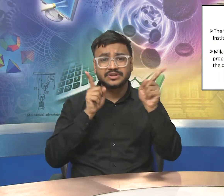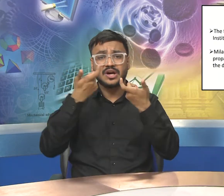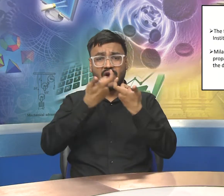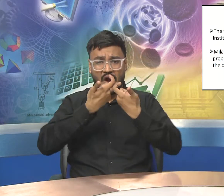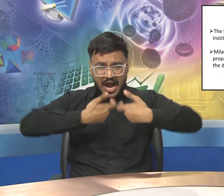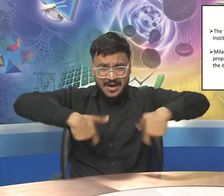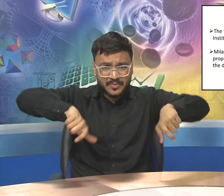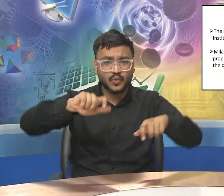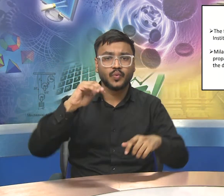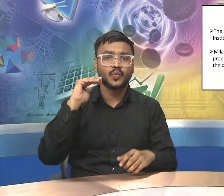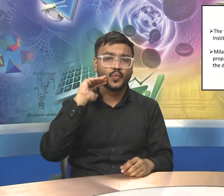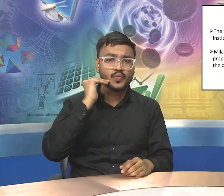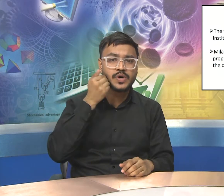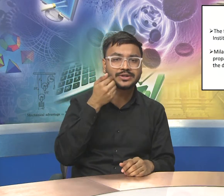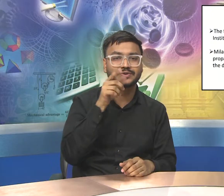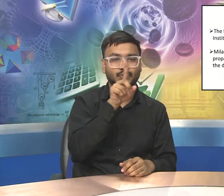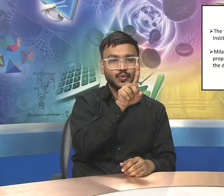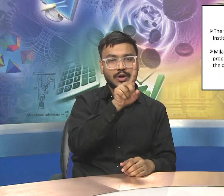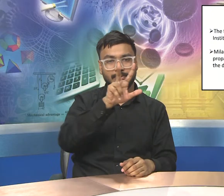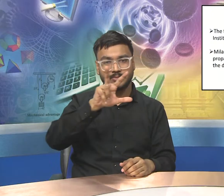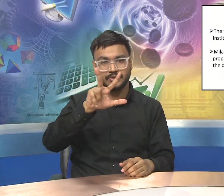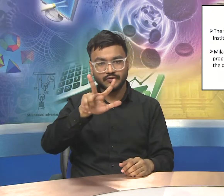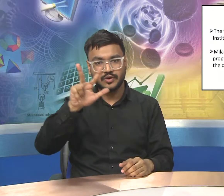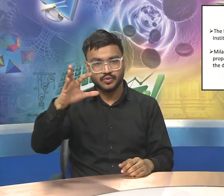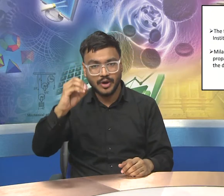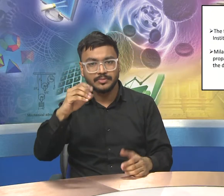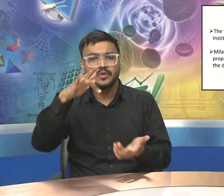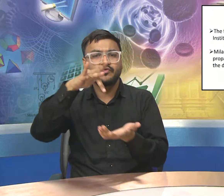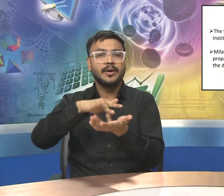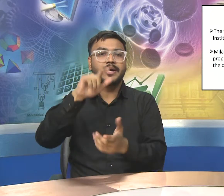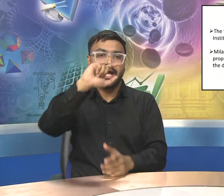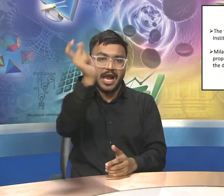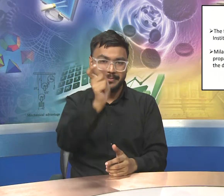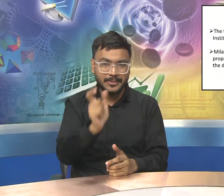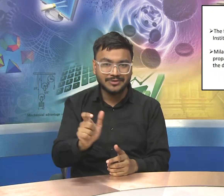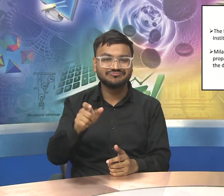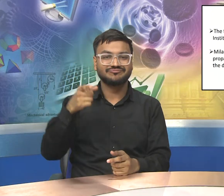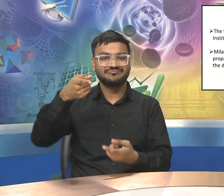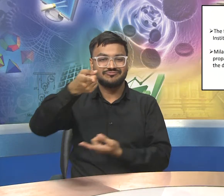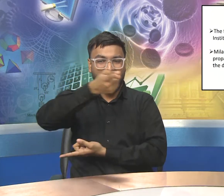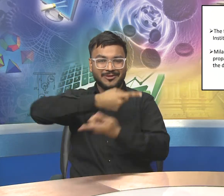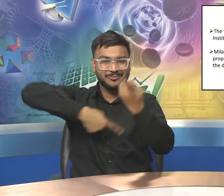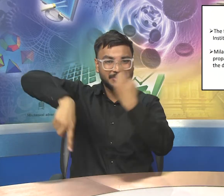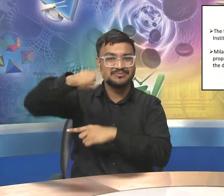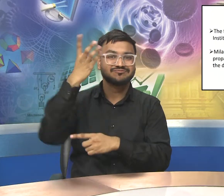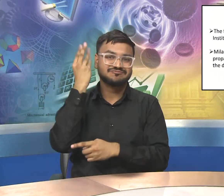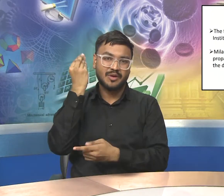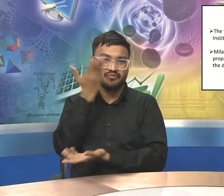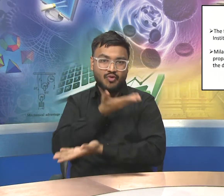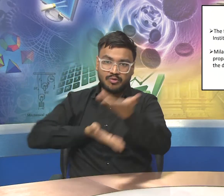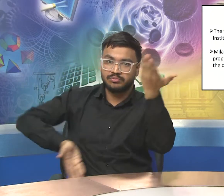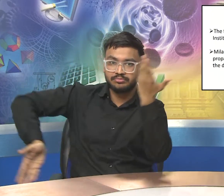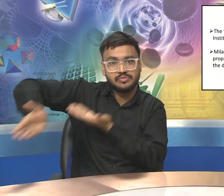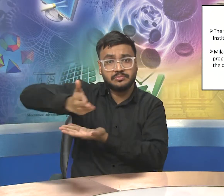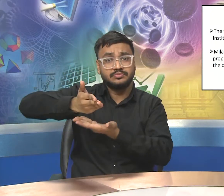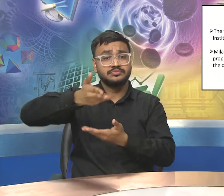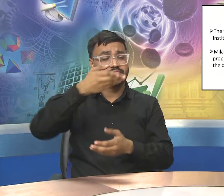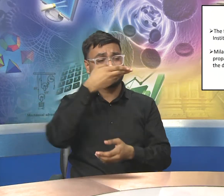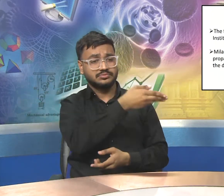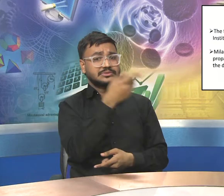Milan Conference in 1880 had a huge influence in the propagation of oral